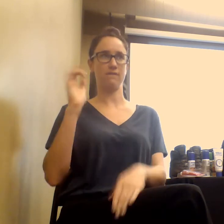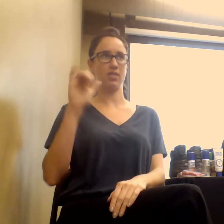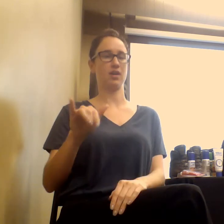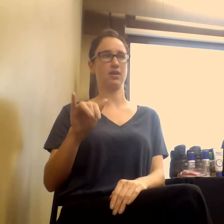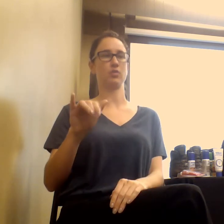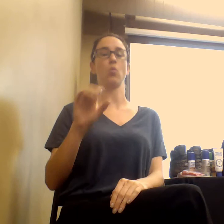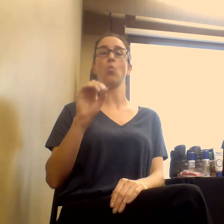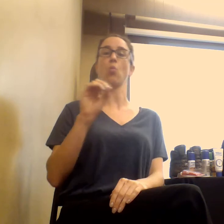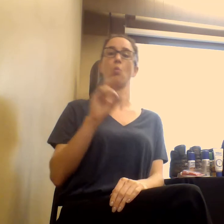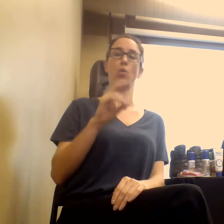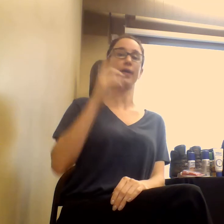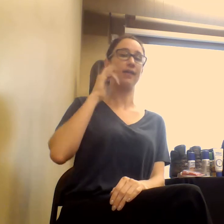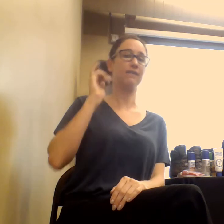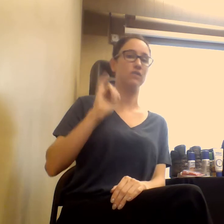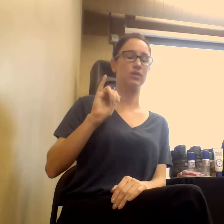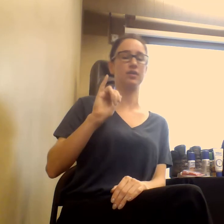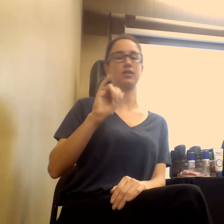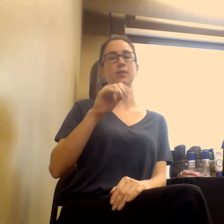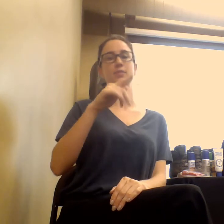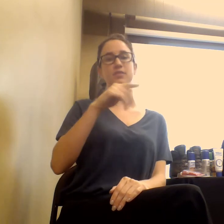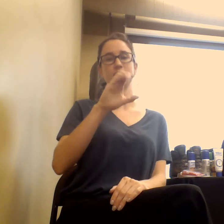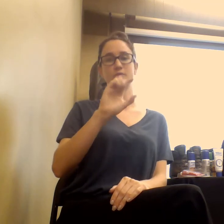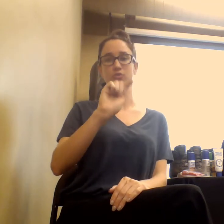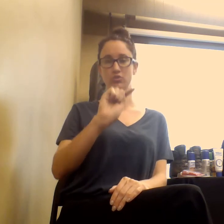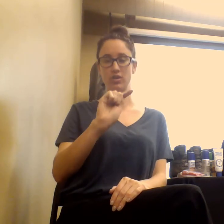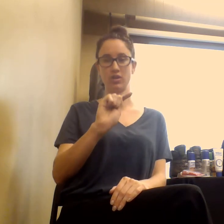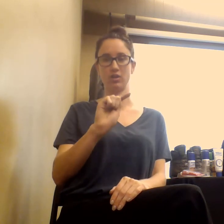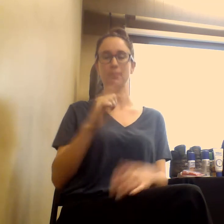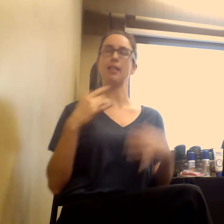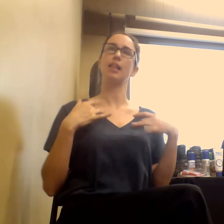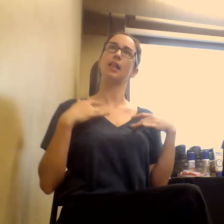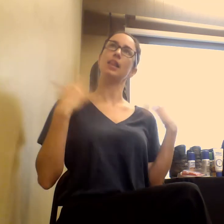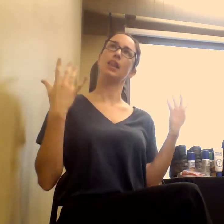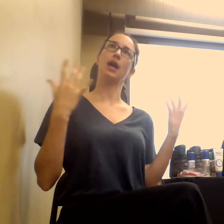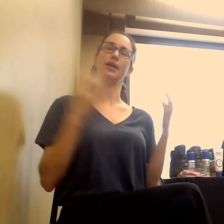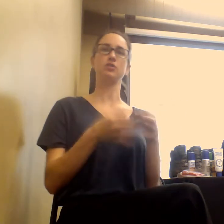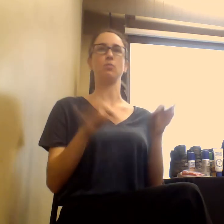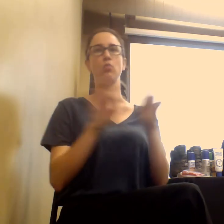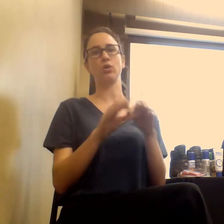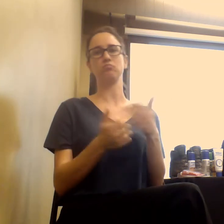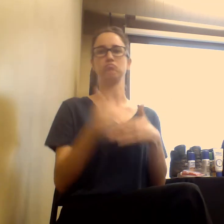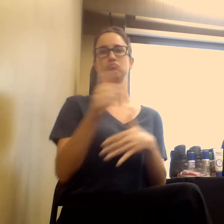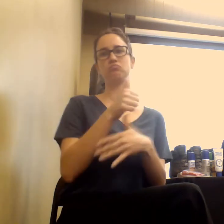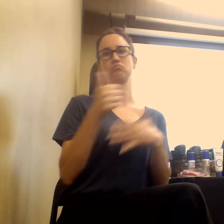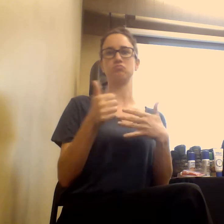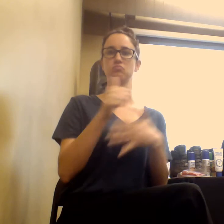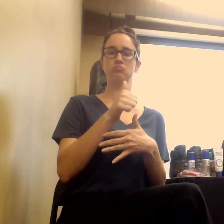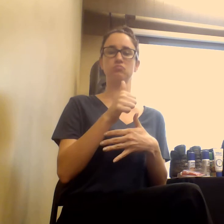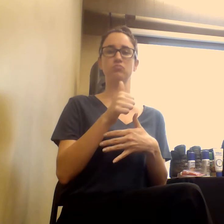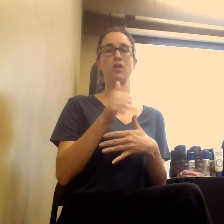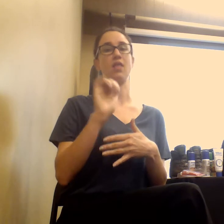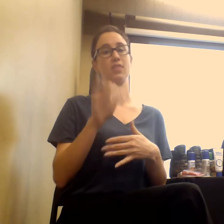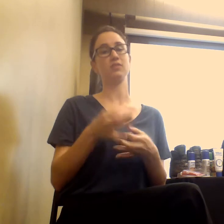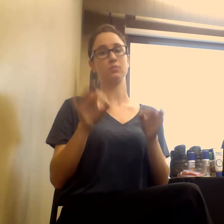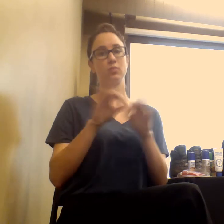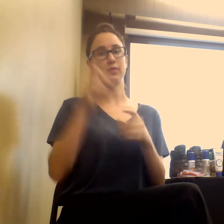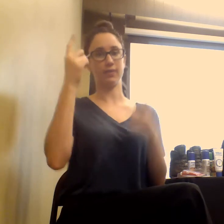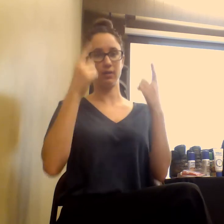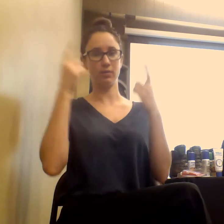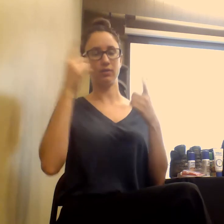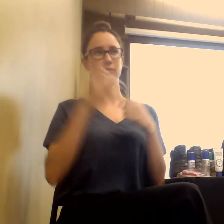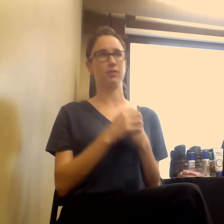Trail and you're thinking lightweight is what I need no matter what, that's something you should think about. There is an